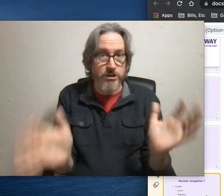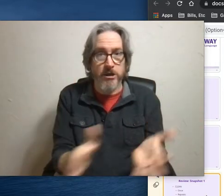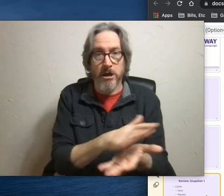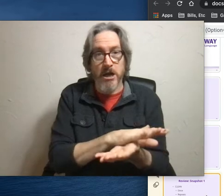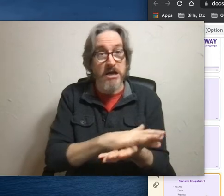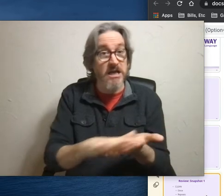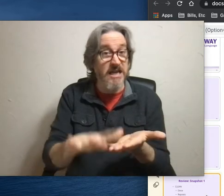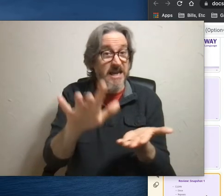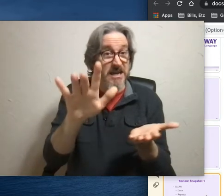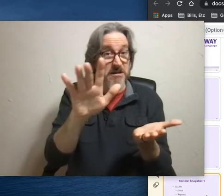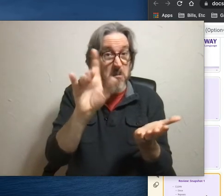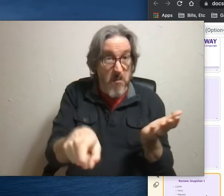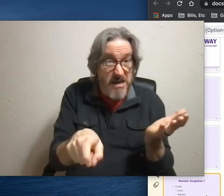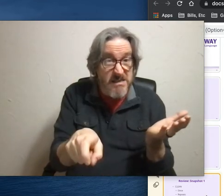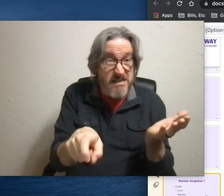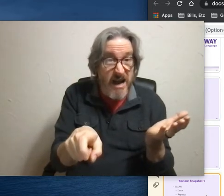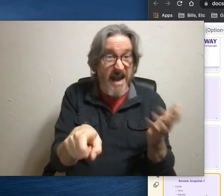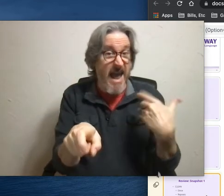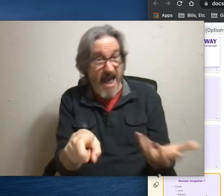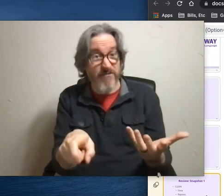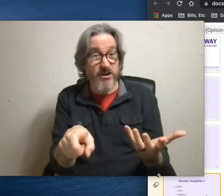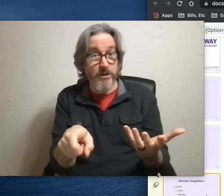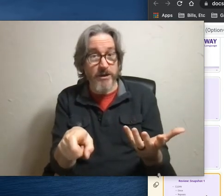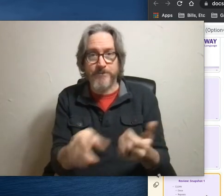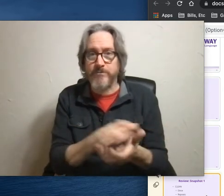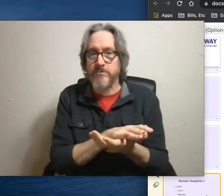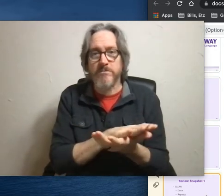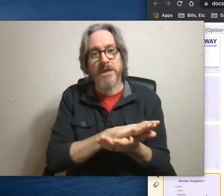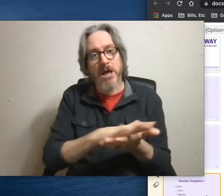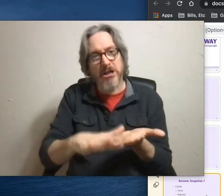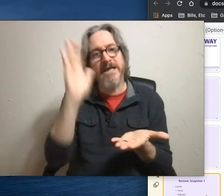finish, clean must, I have to do it,